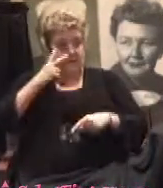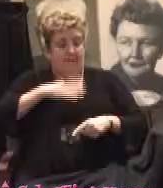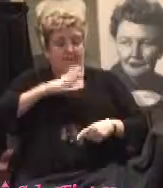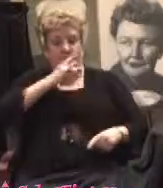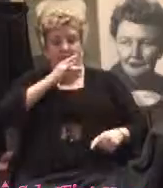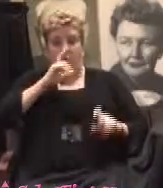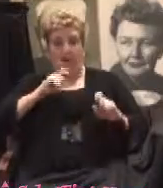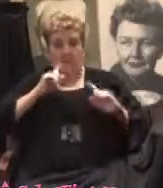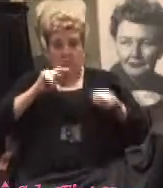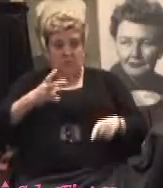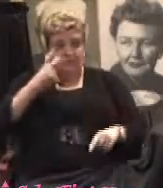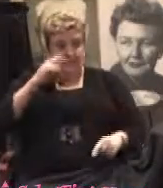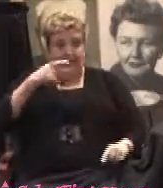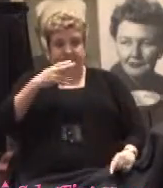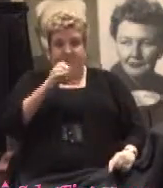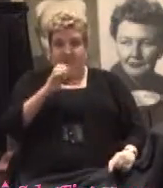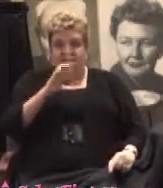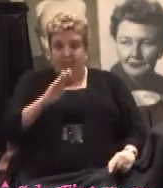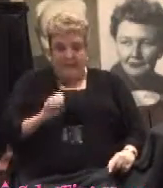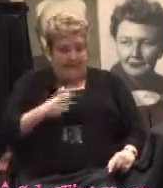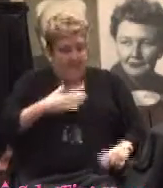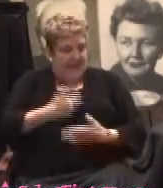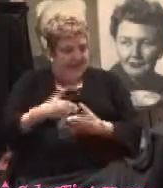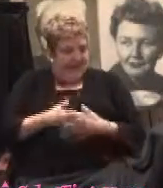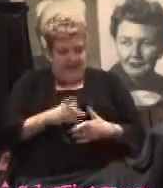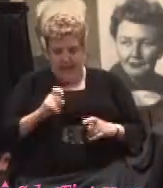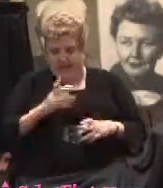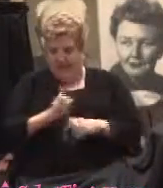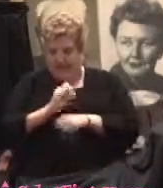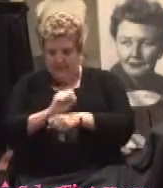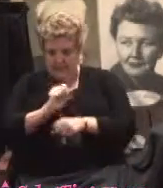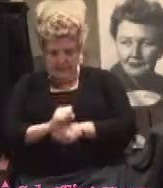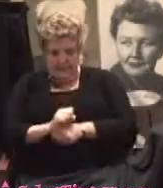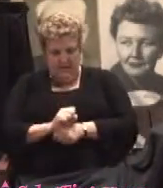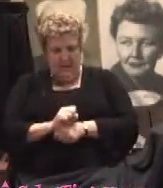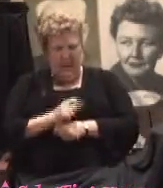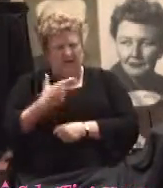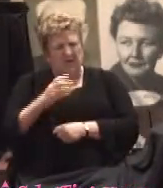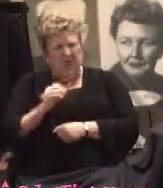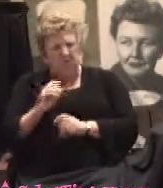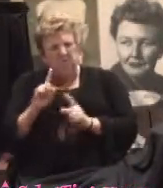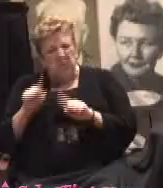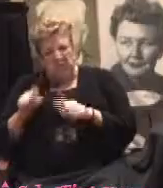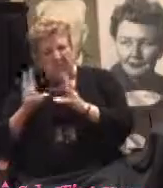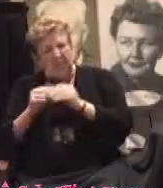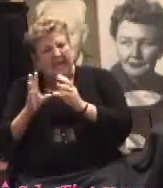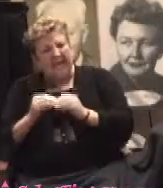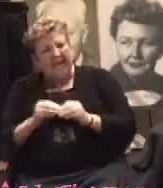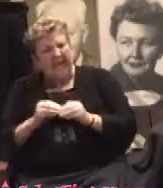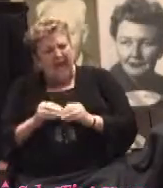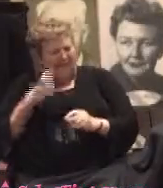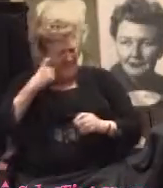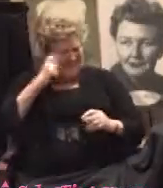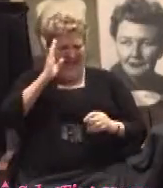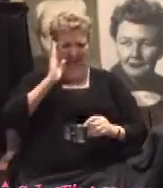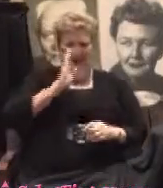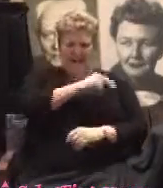I got to talk to Anna. I got to get a job. But go to a meeting. You know, I just spent 30 days in a hospital. I thought, that's